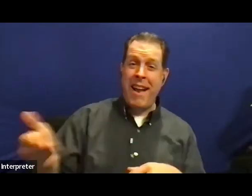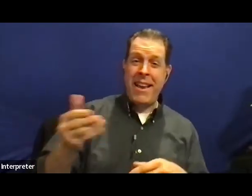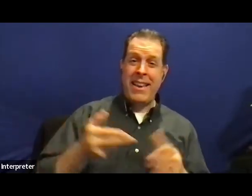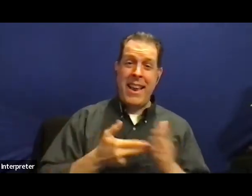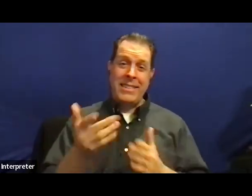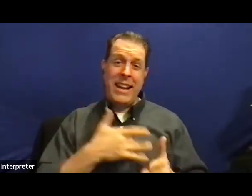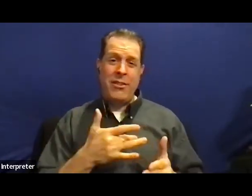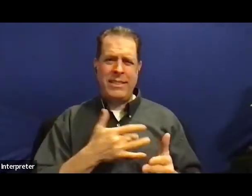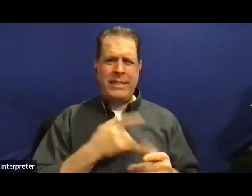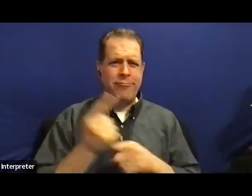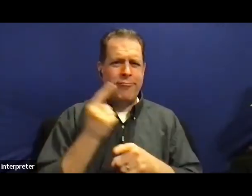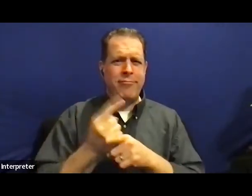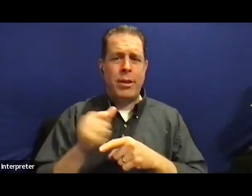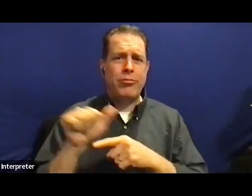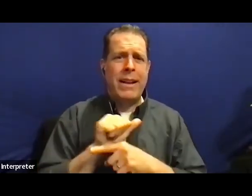integrative practices.